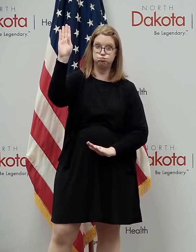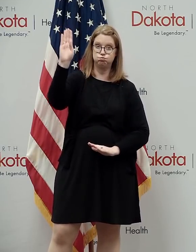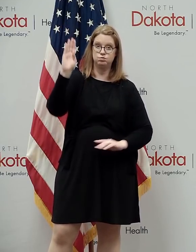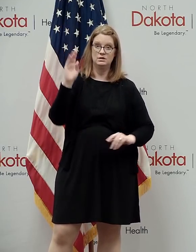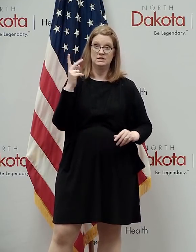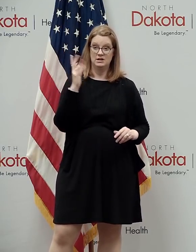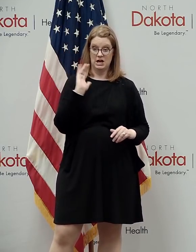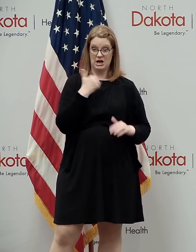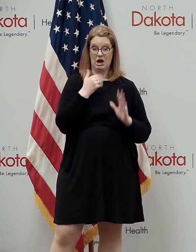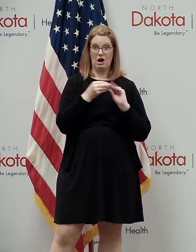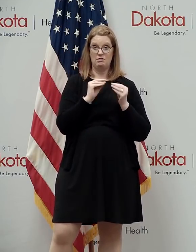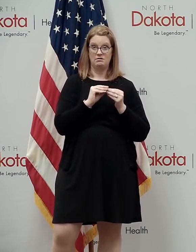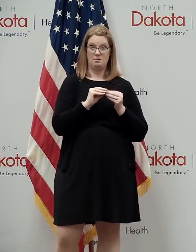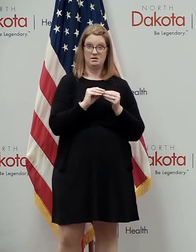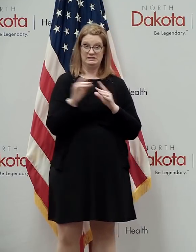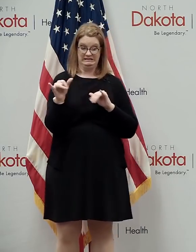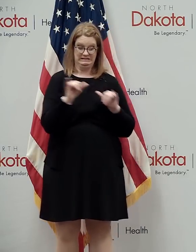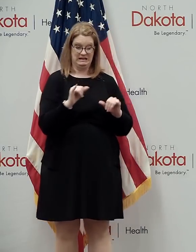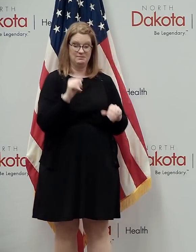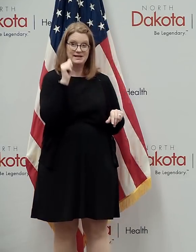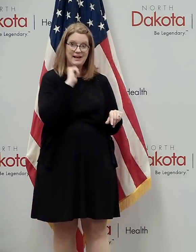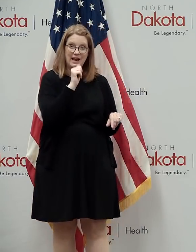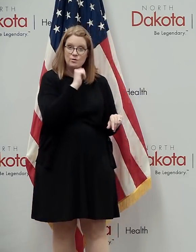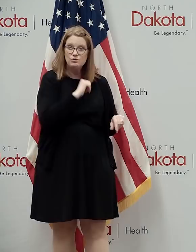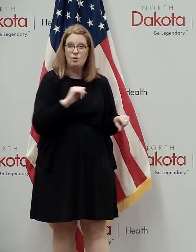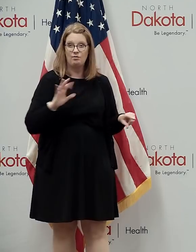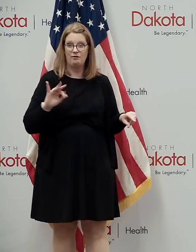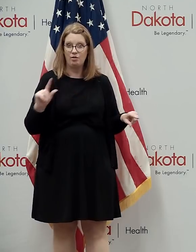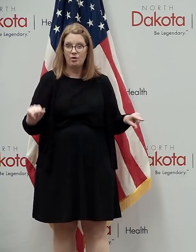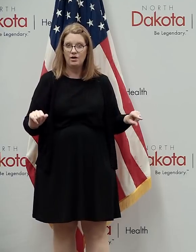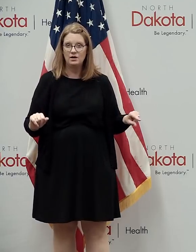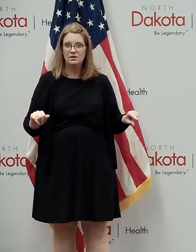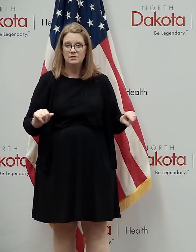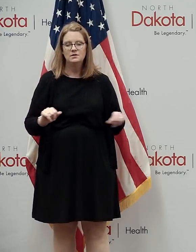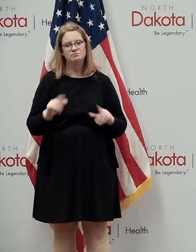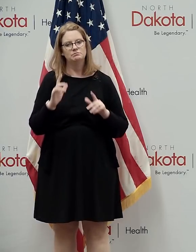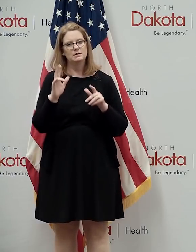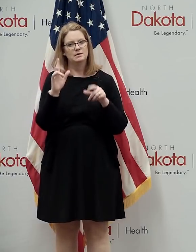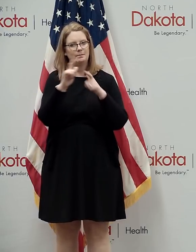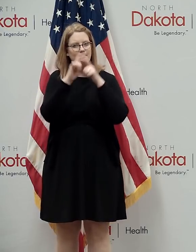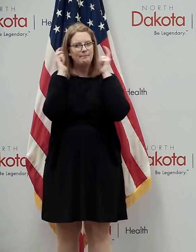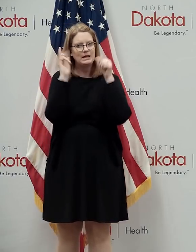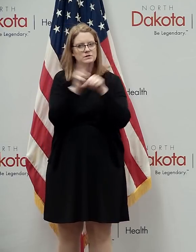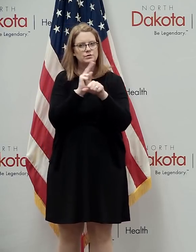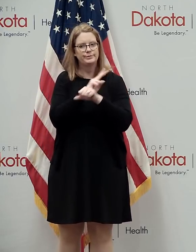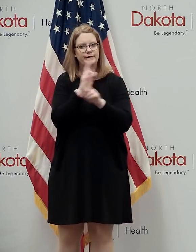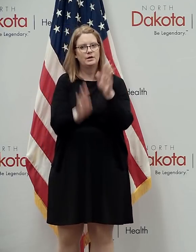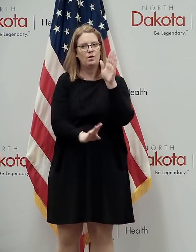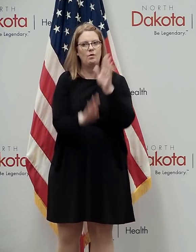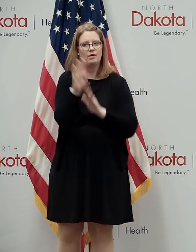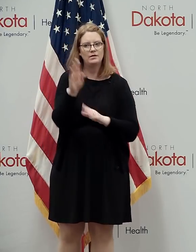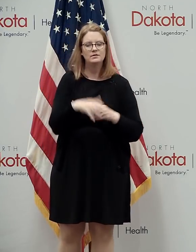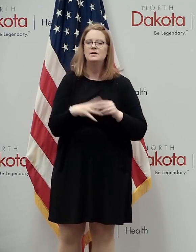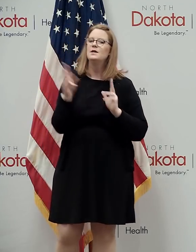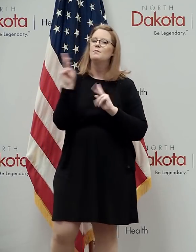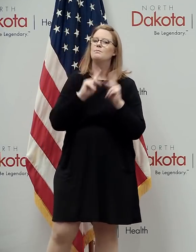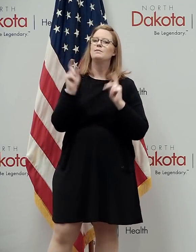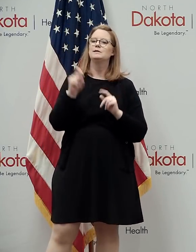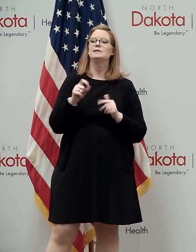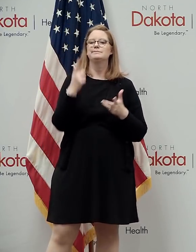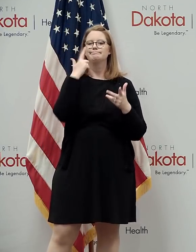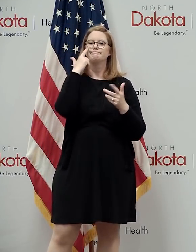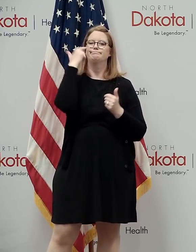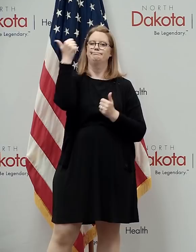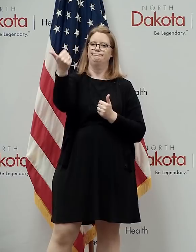I'm guessing we'd see mask usage going up, because people have to, in the end of the day, individuals have to manage their risk based on their own health and those of around them.